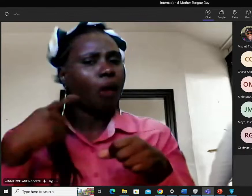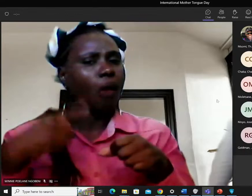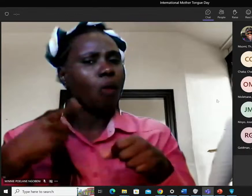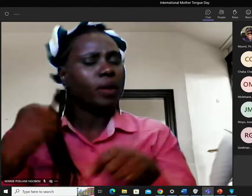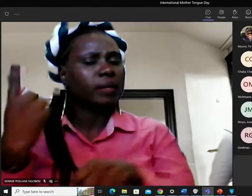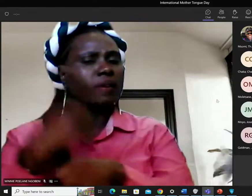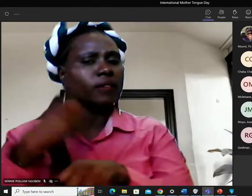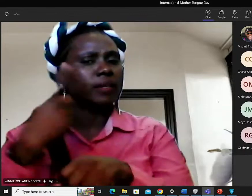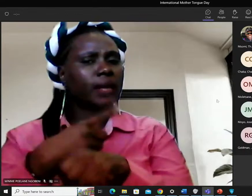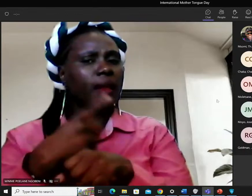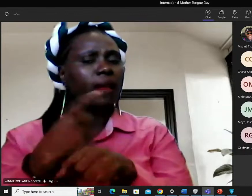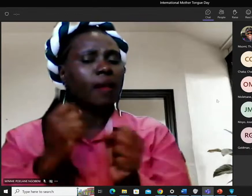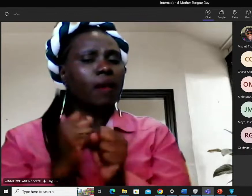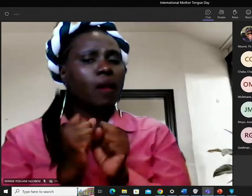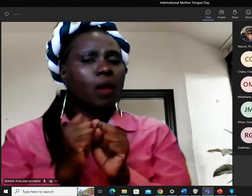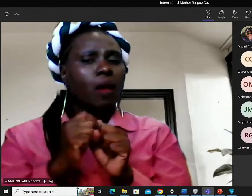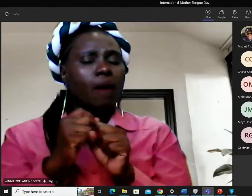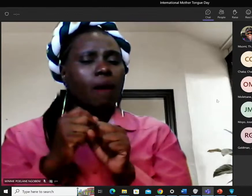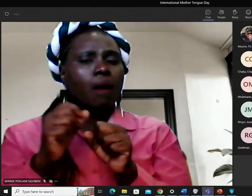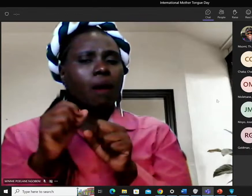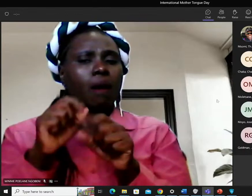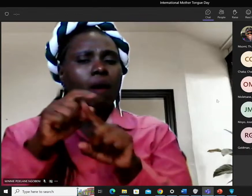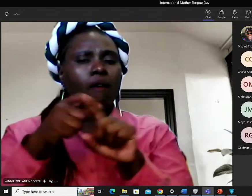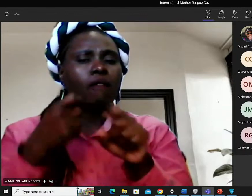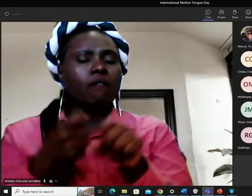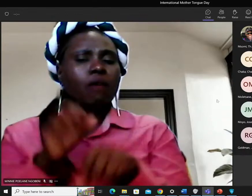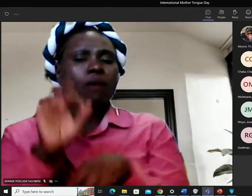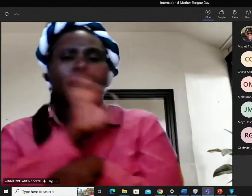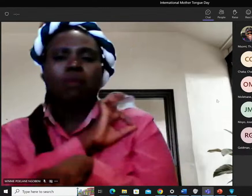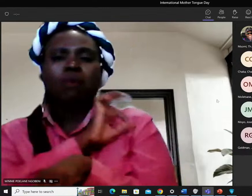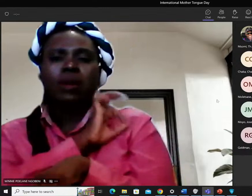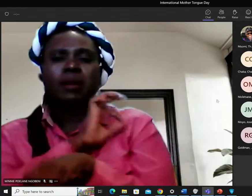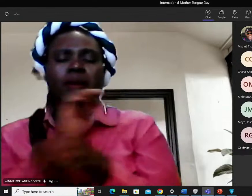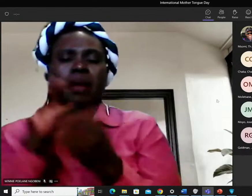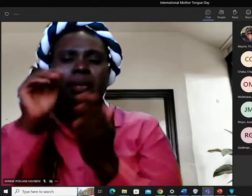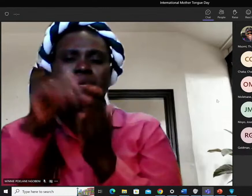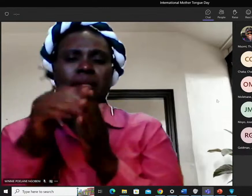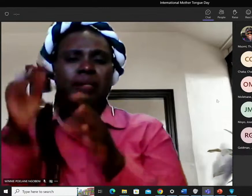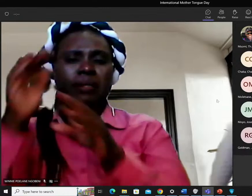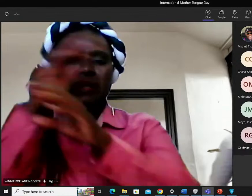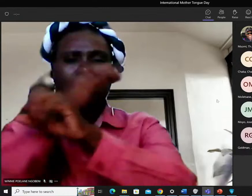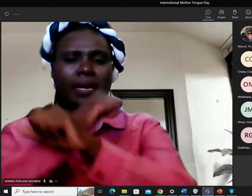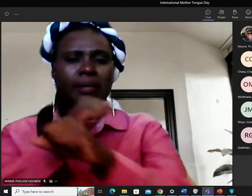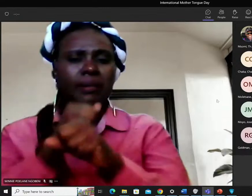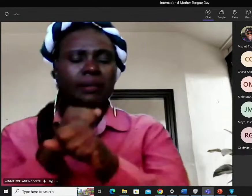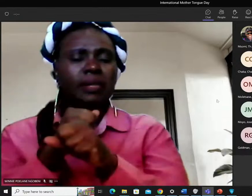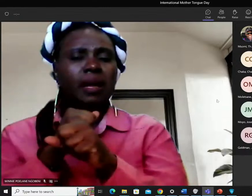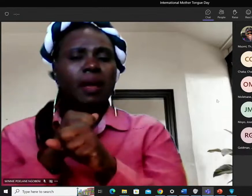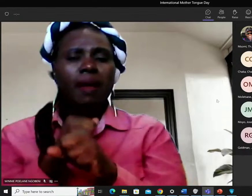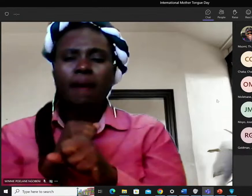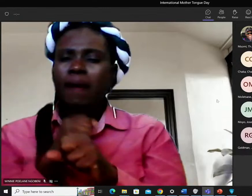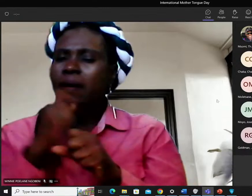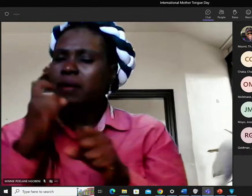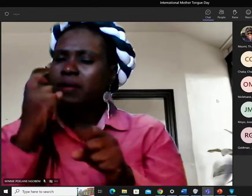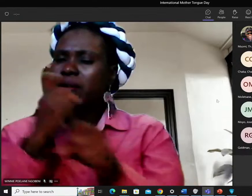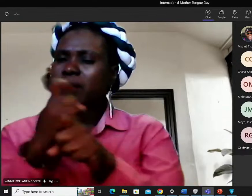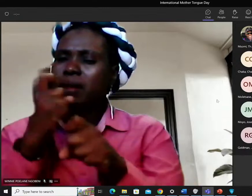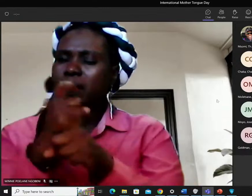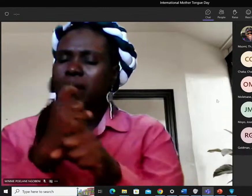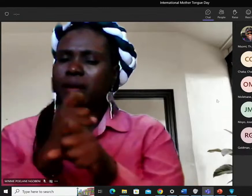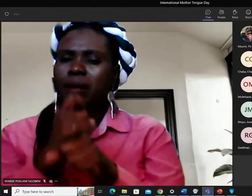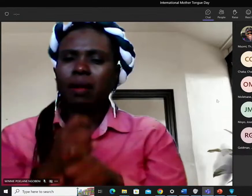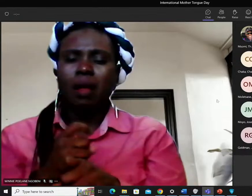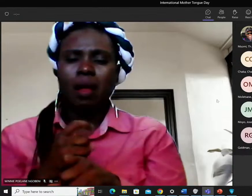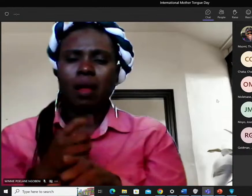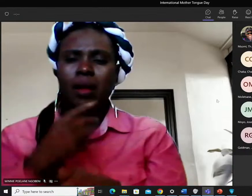basis, from morning up until late at night, but it becomes very difficult to pronounce our